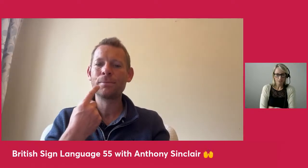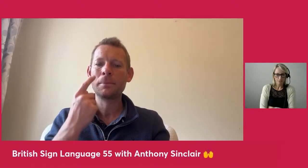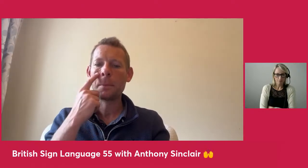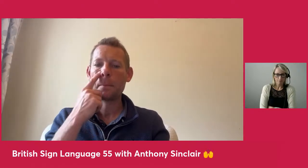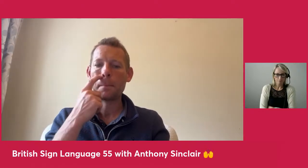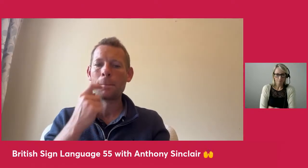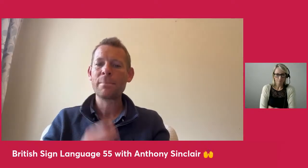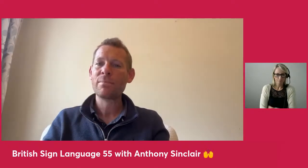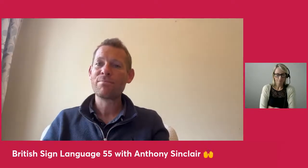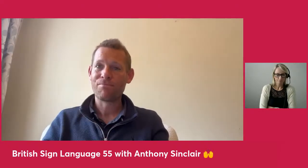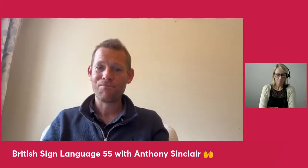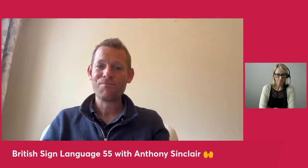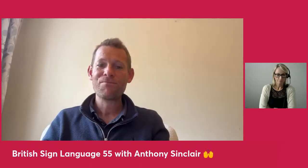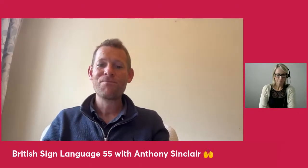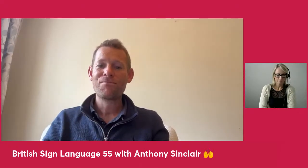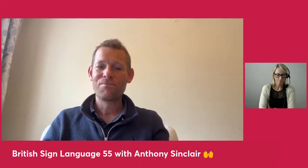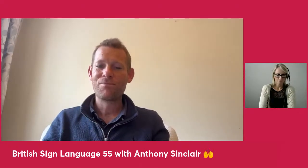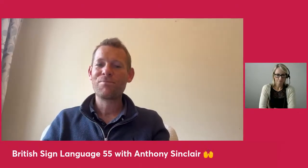Medication.